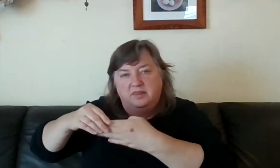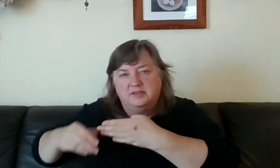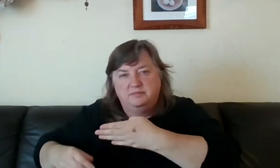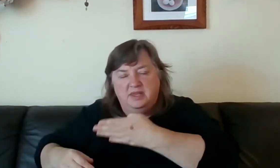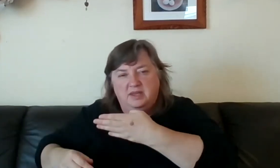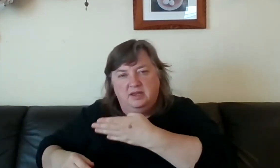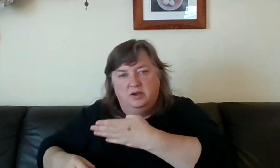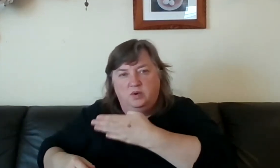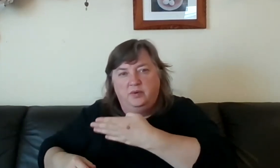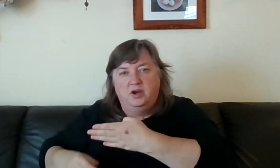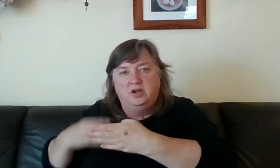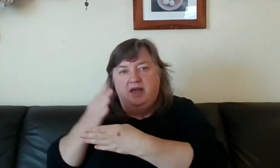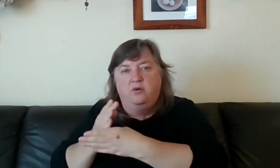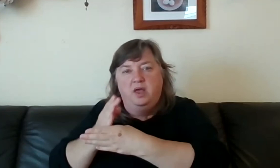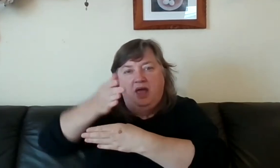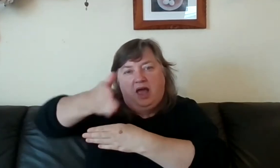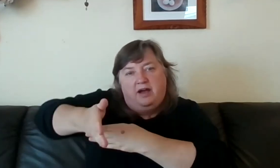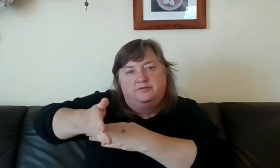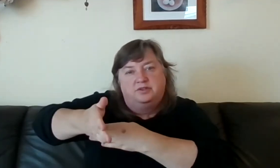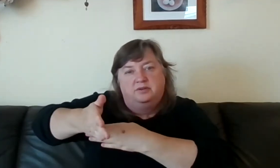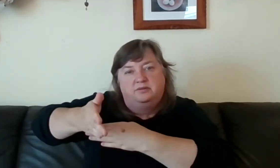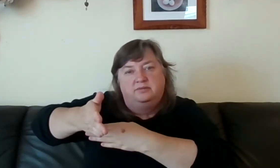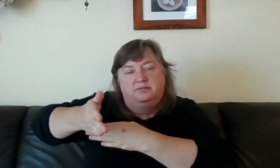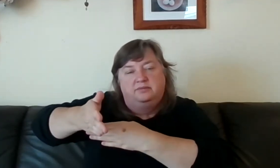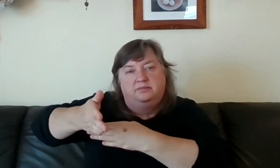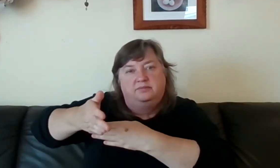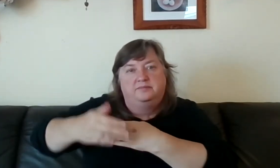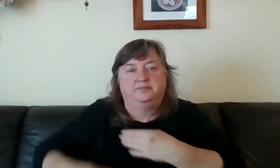This being where we are now. After.